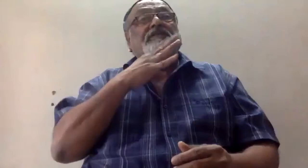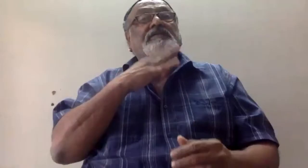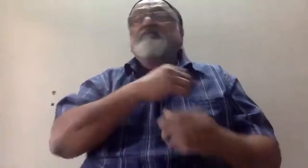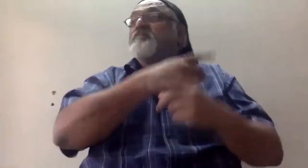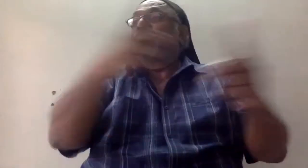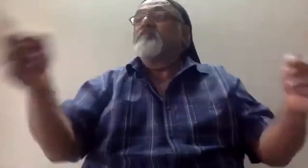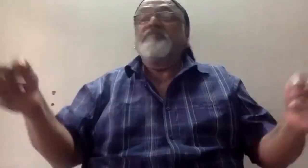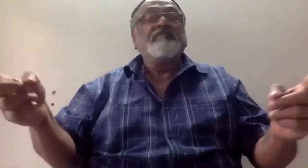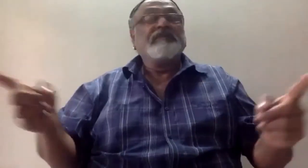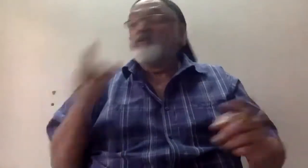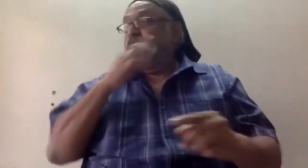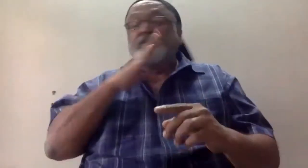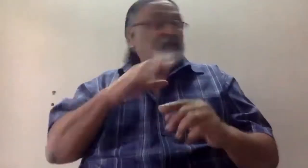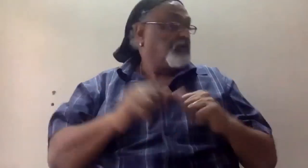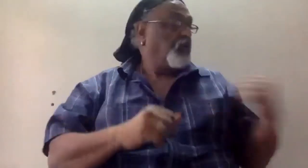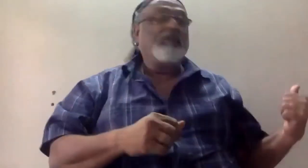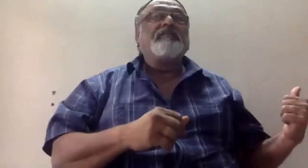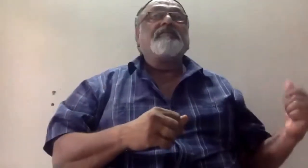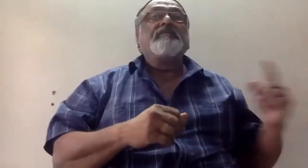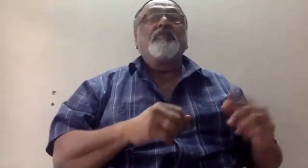people as a profession, advocates.